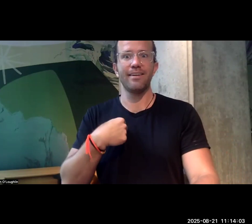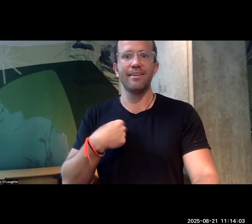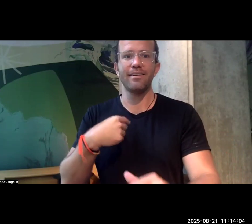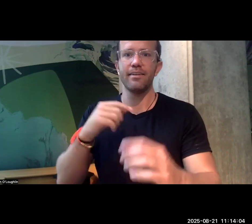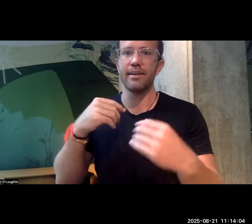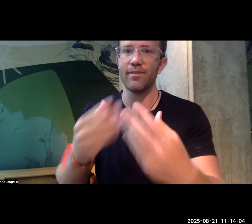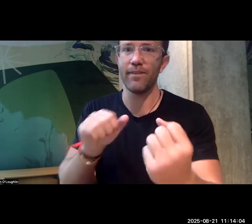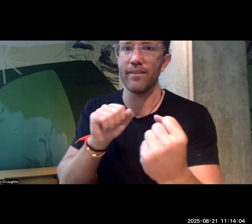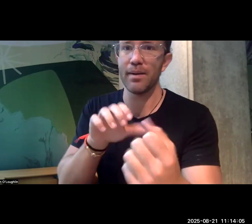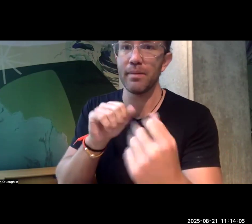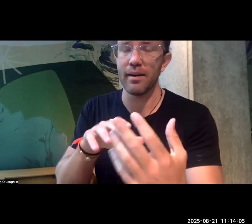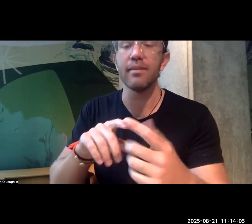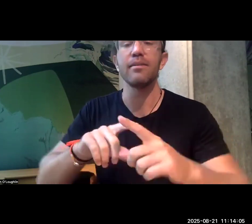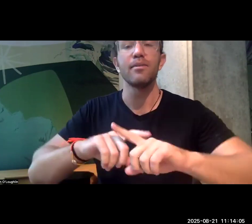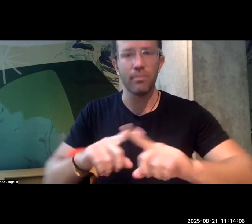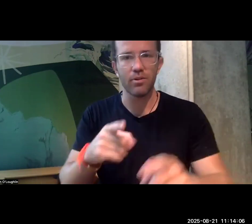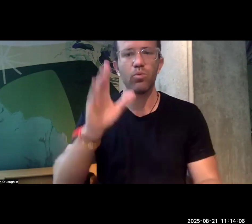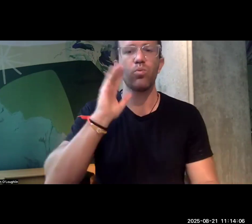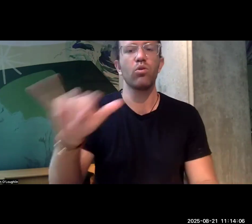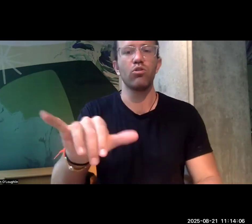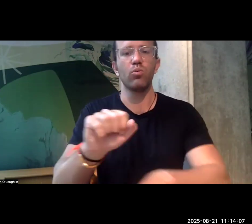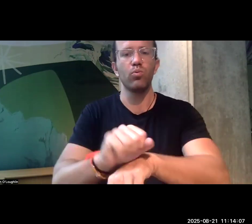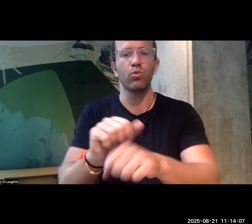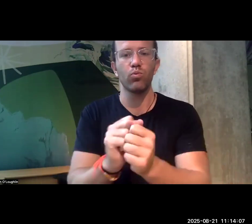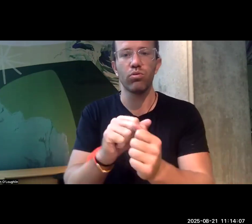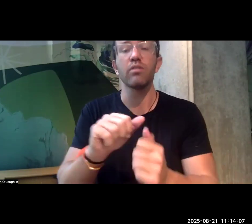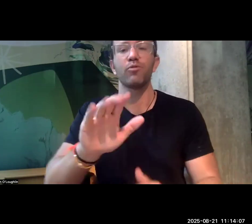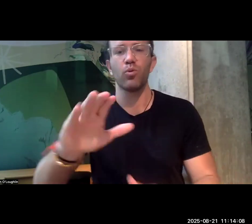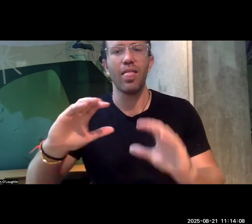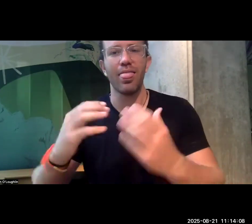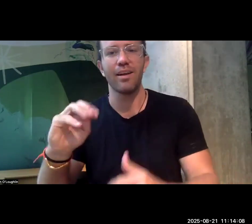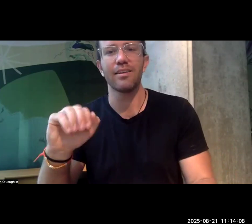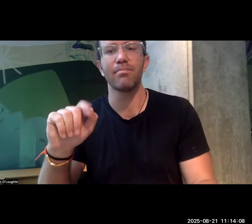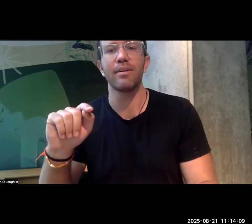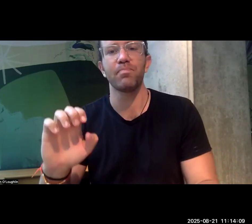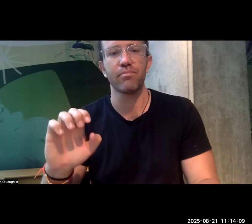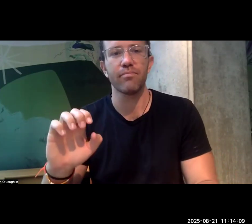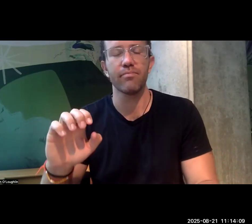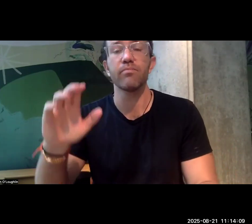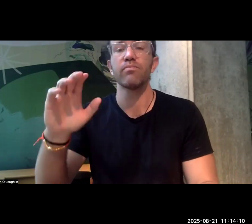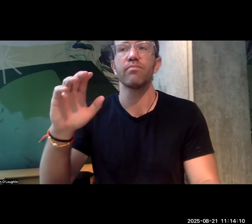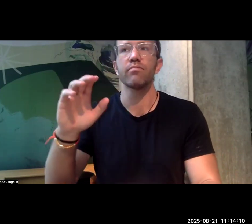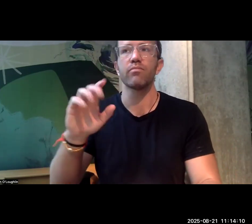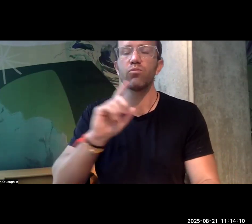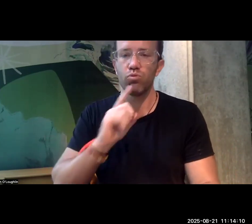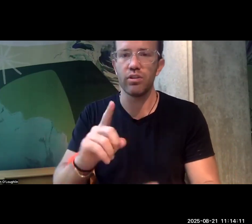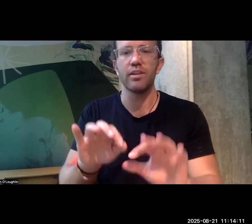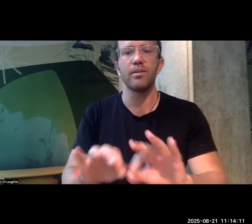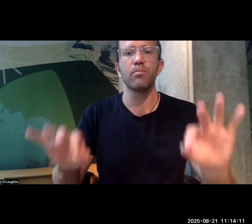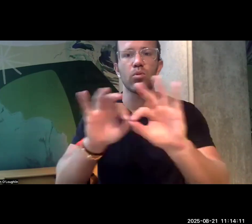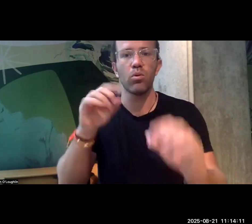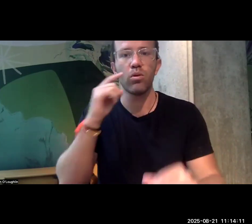more or less. So for me, I'll be giving you feedback, but you will also be working with